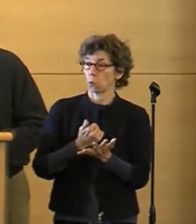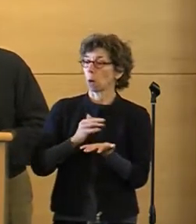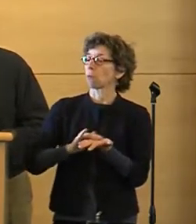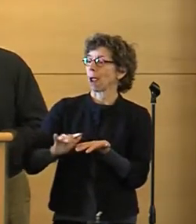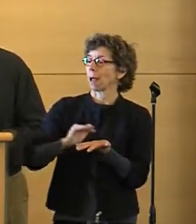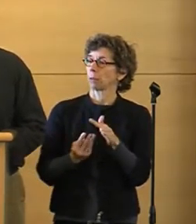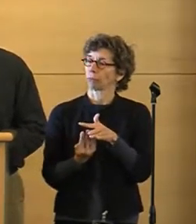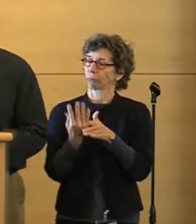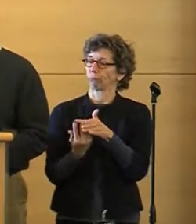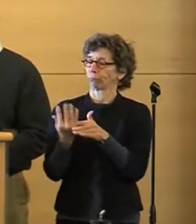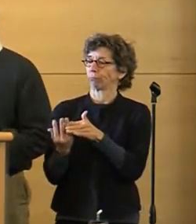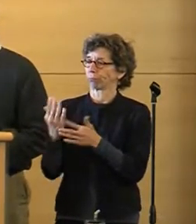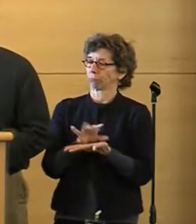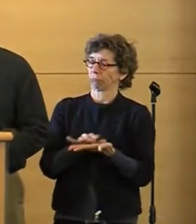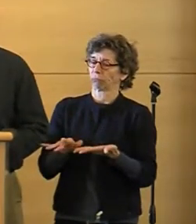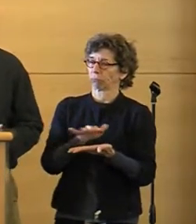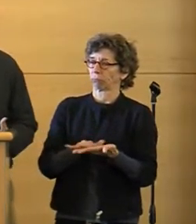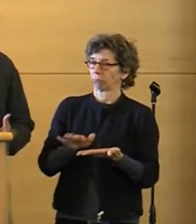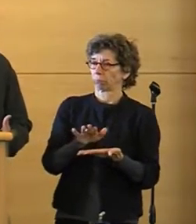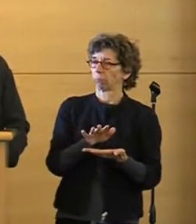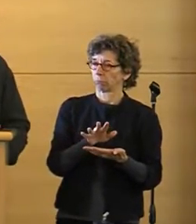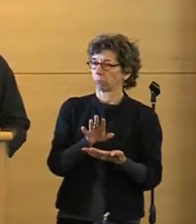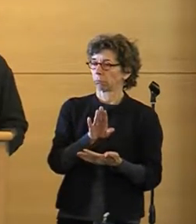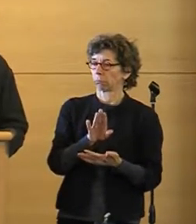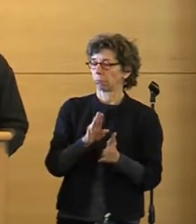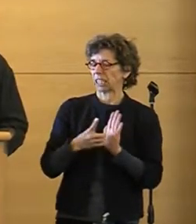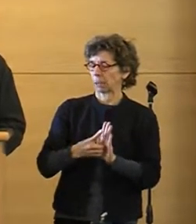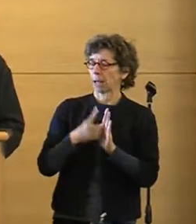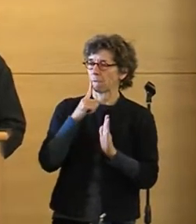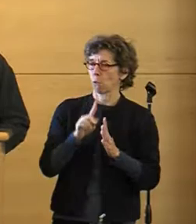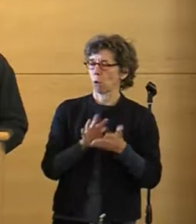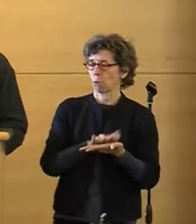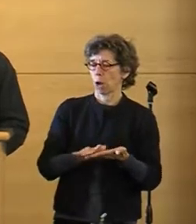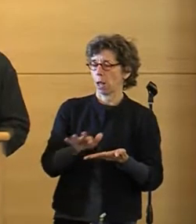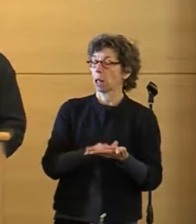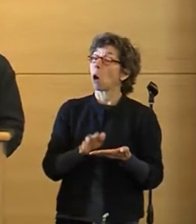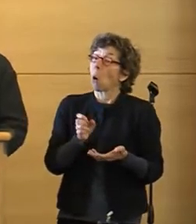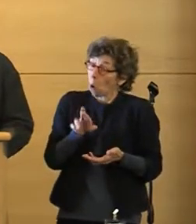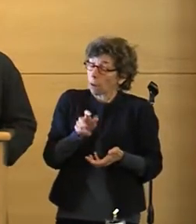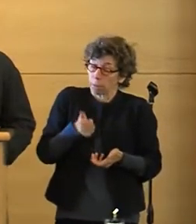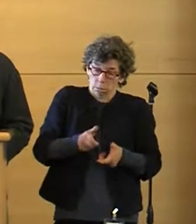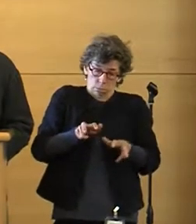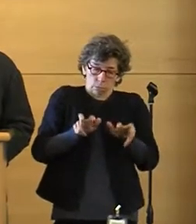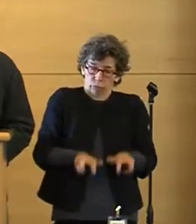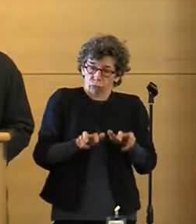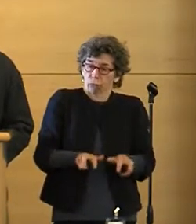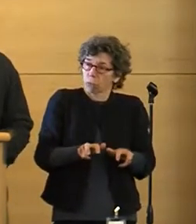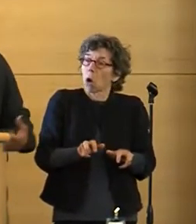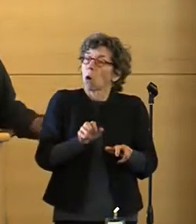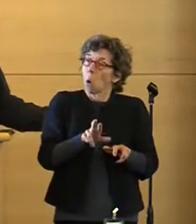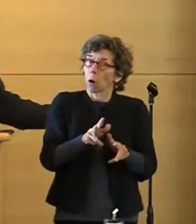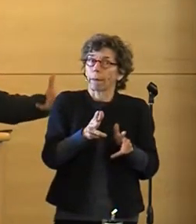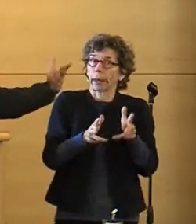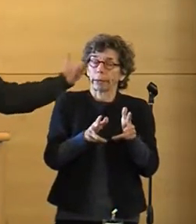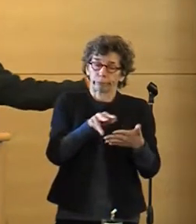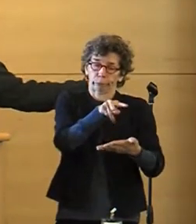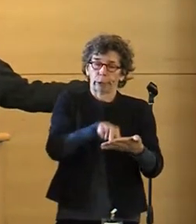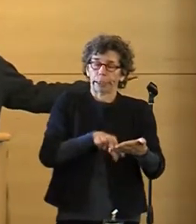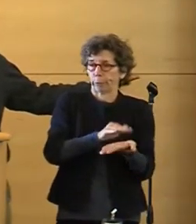voice. We also have people who are interacting using touch. So rather than listening to content audibly, they might